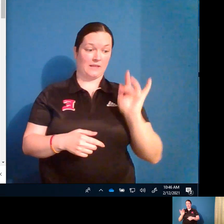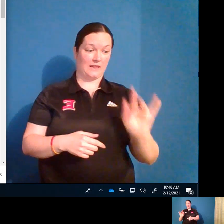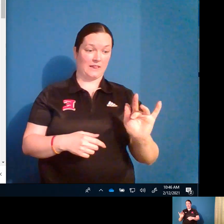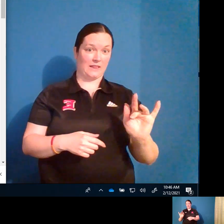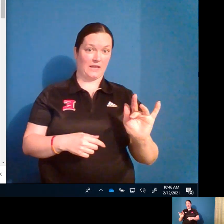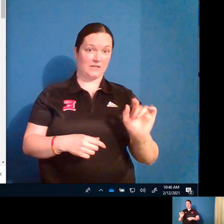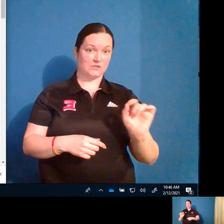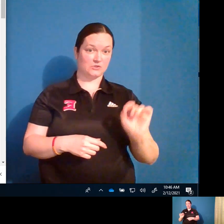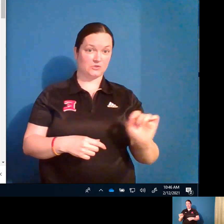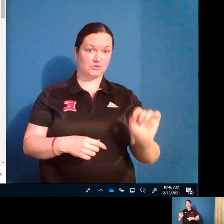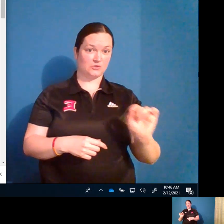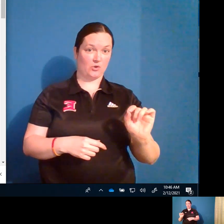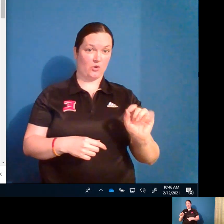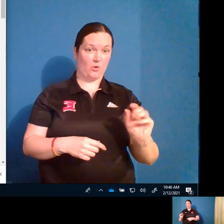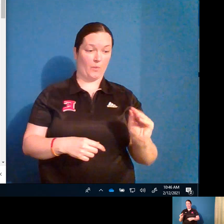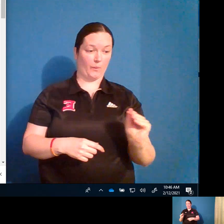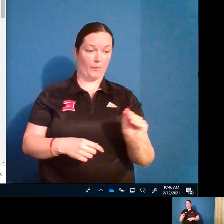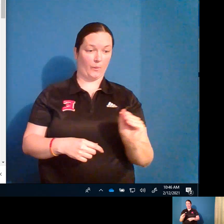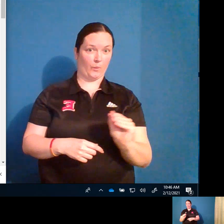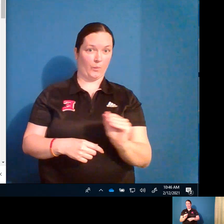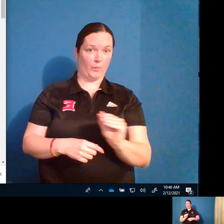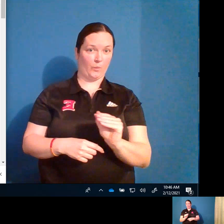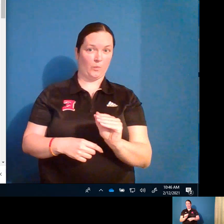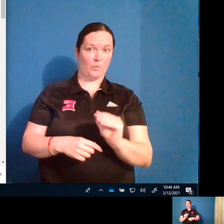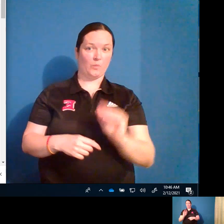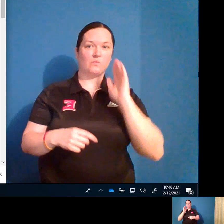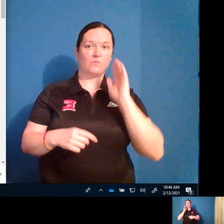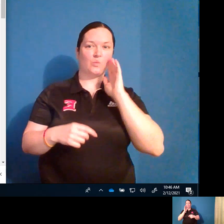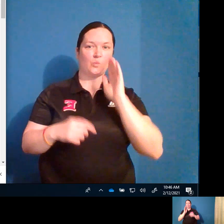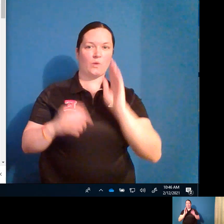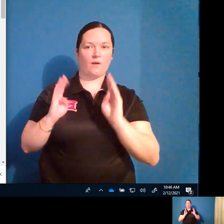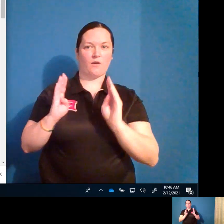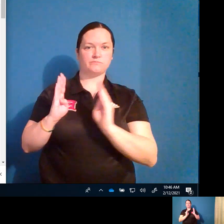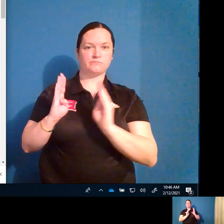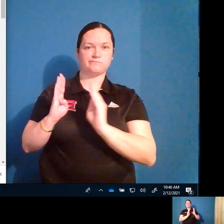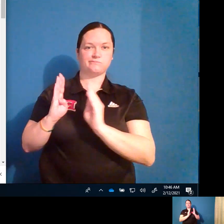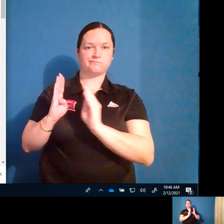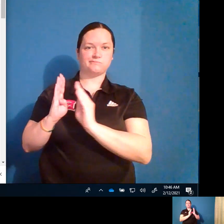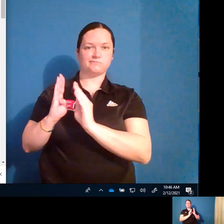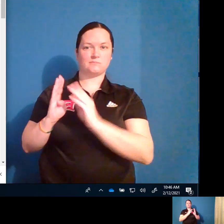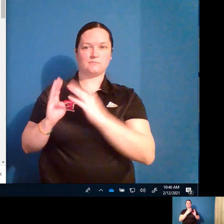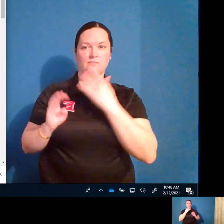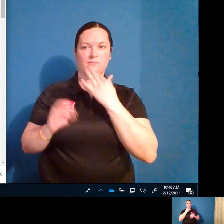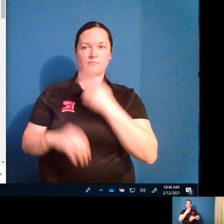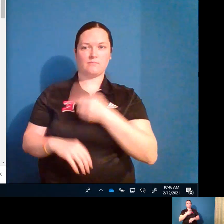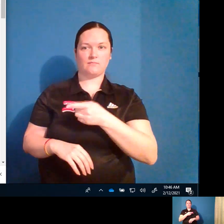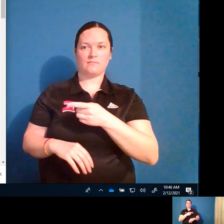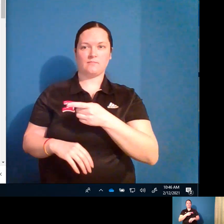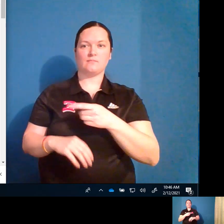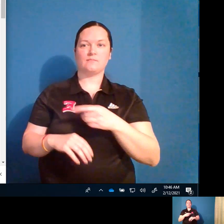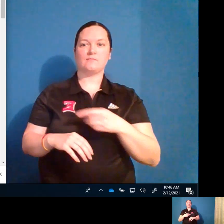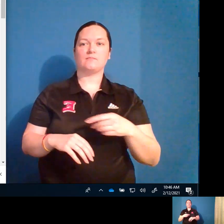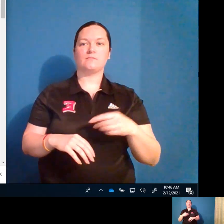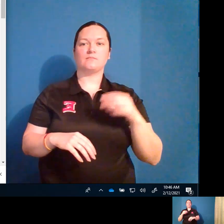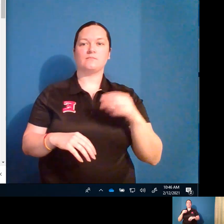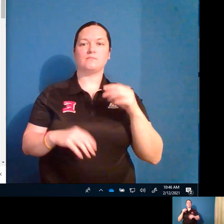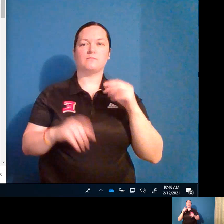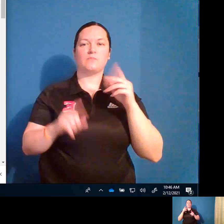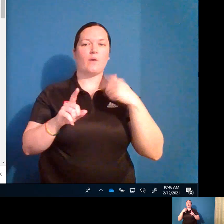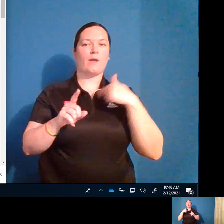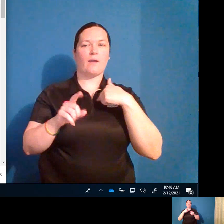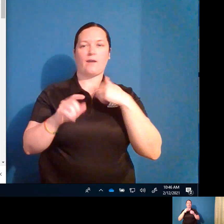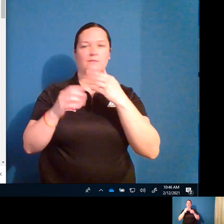move these, all right. So what you're going to say is, let's do this. Let's get rid of gradient. Let's get rid